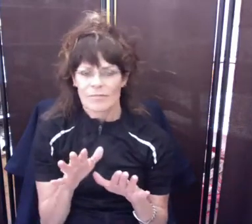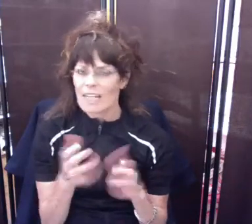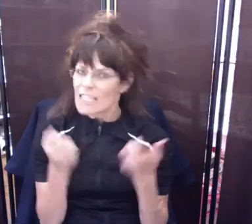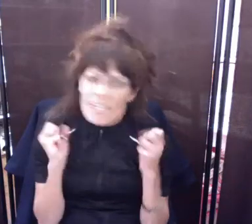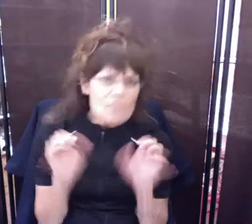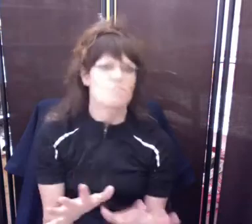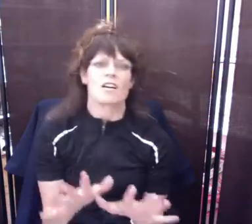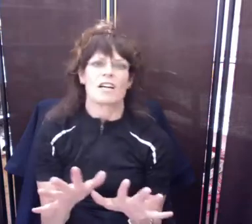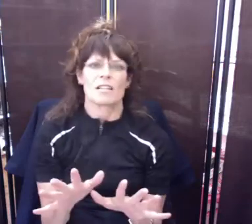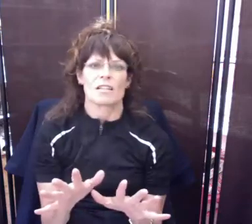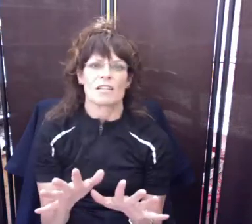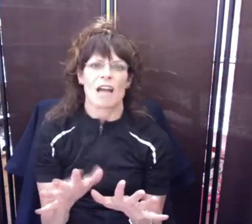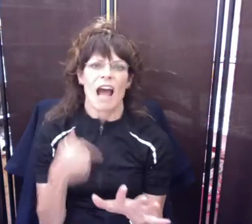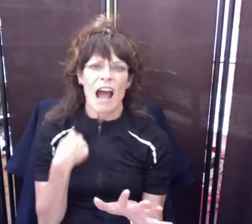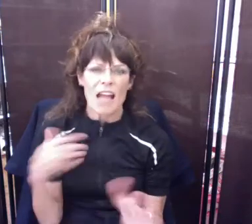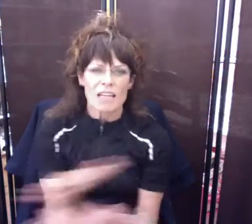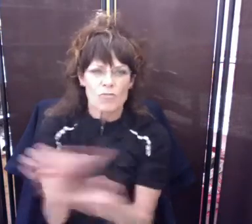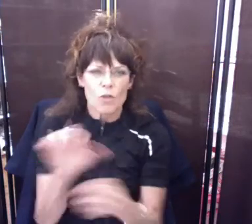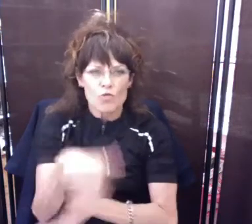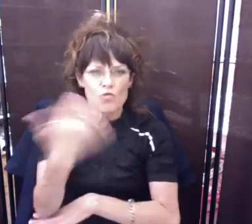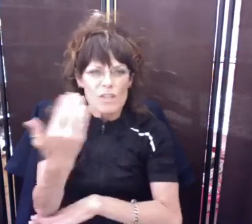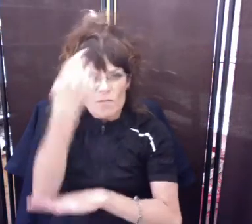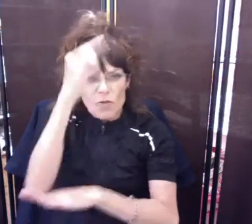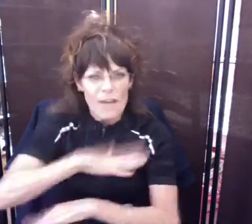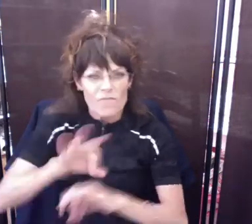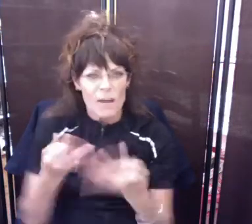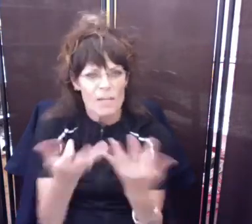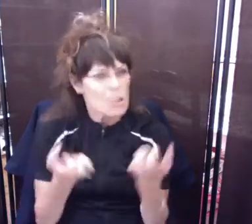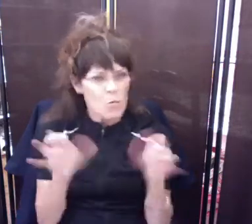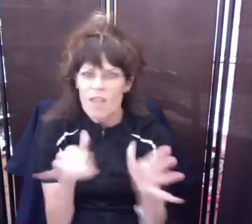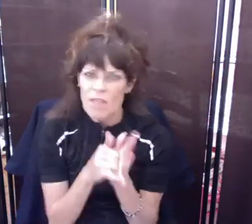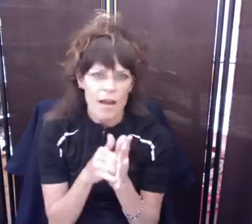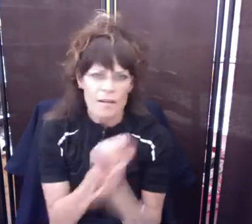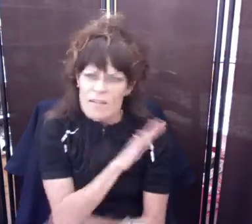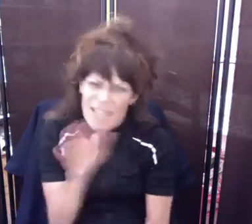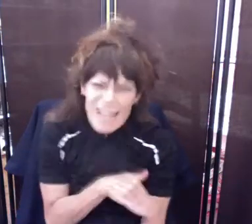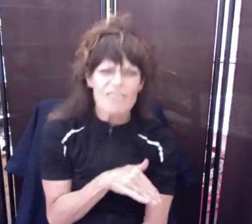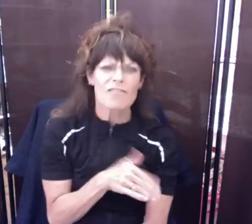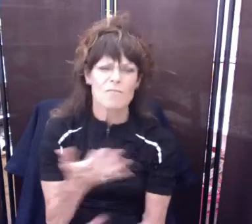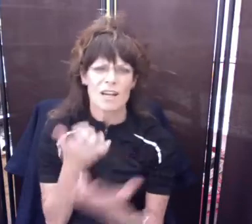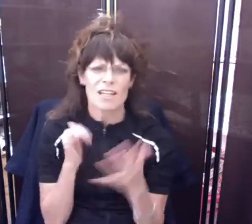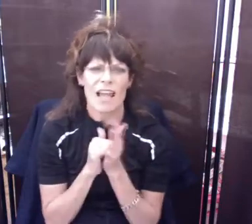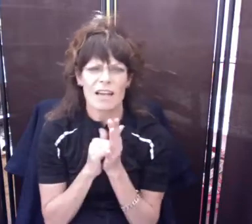up Christmas for my family. I just, and make it a terrible scene.